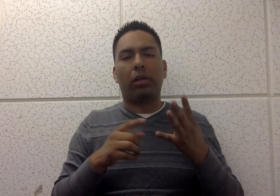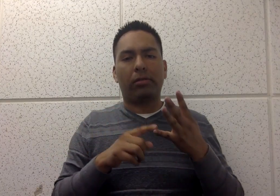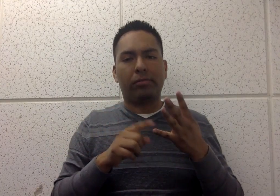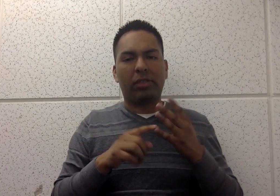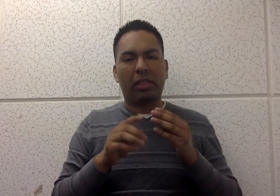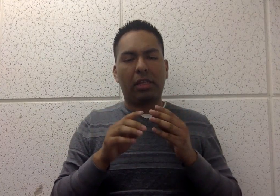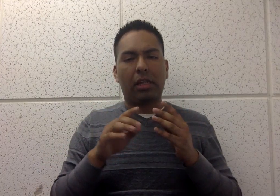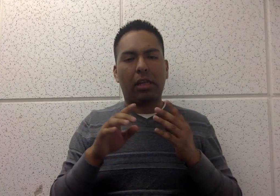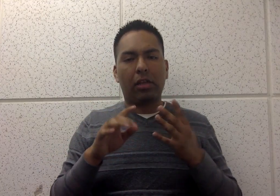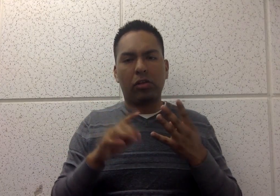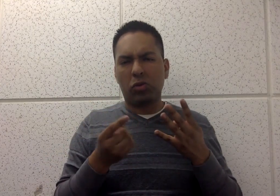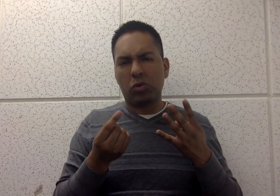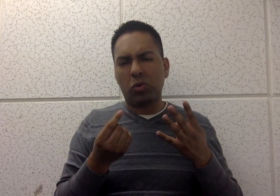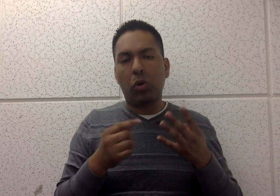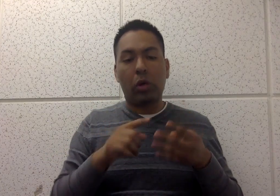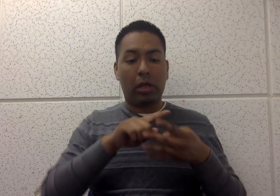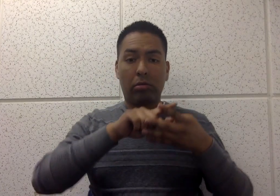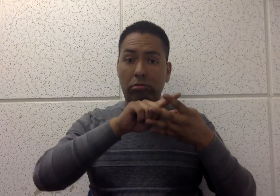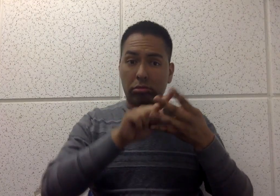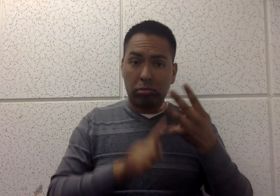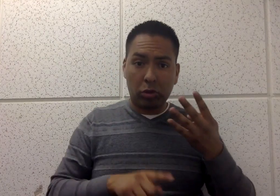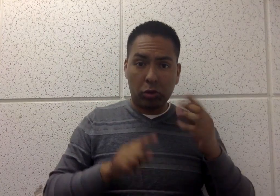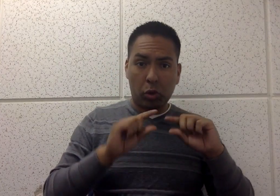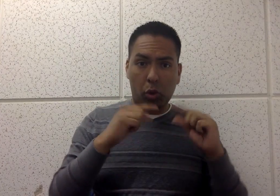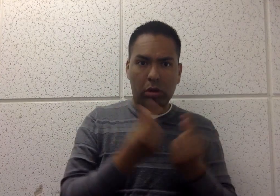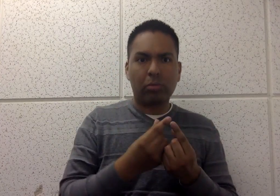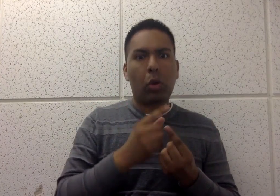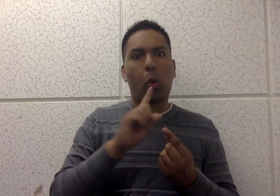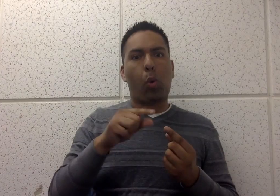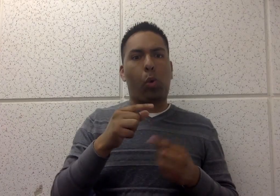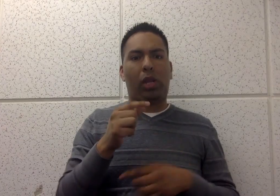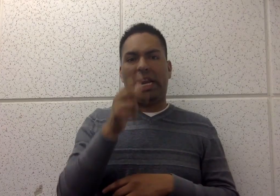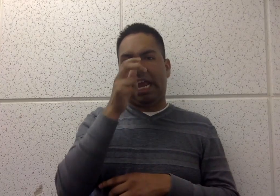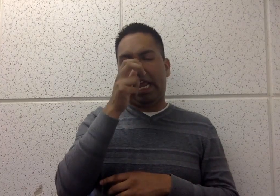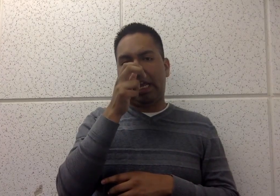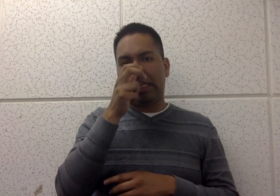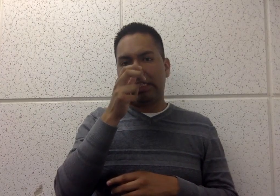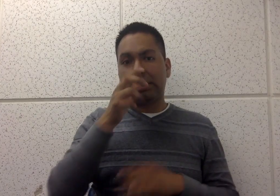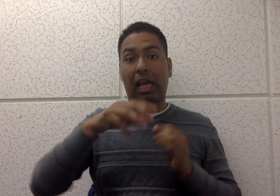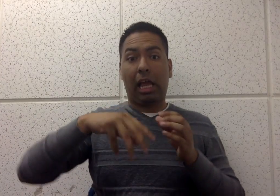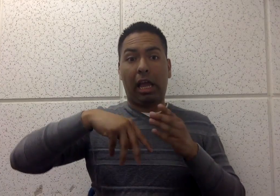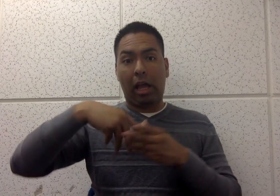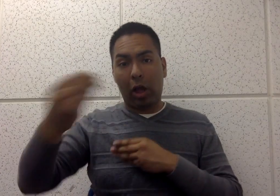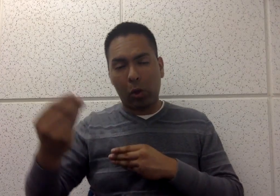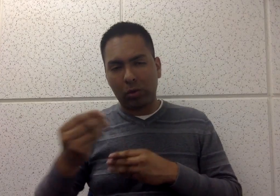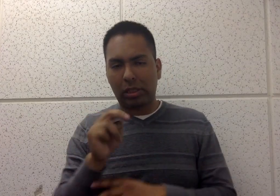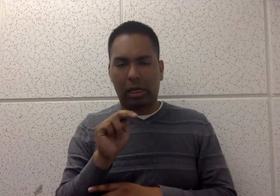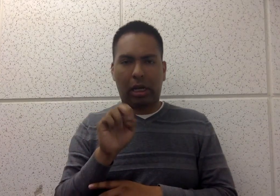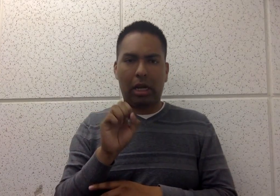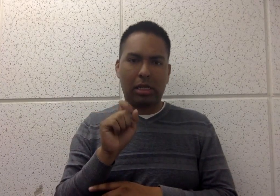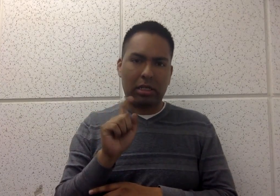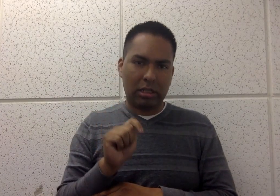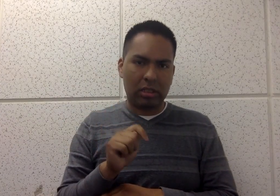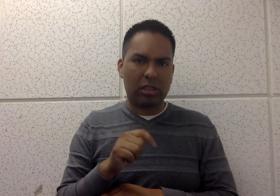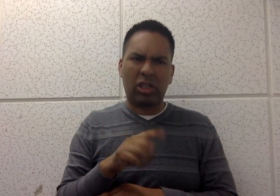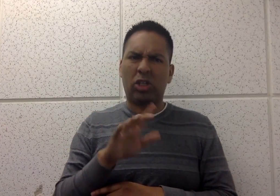And these 4 groups are just the ants outside the nest. So that's only about 25% of the colony, and they are the oldest ants. So an ant